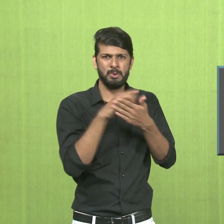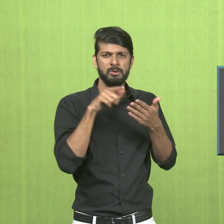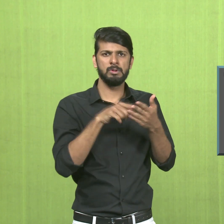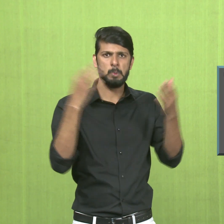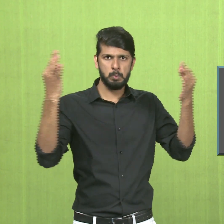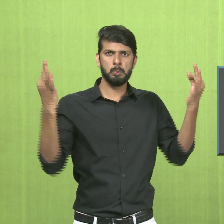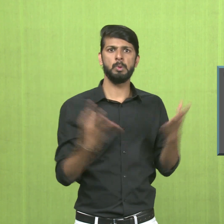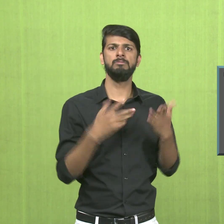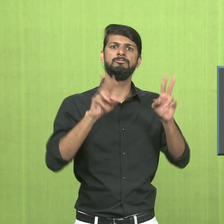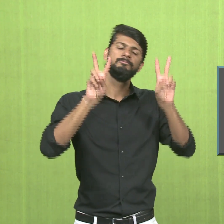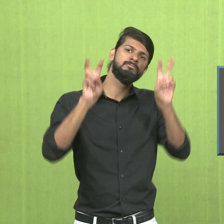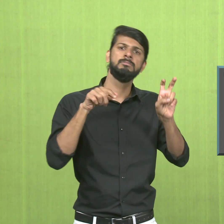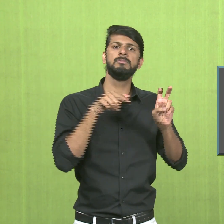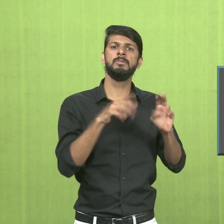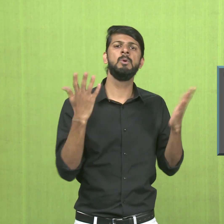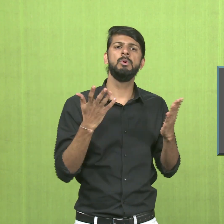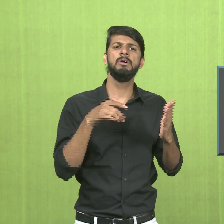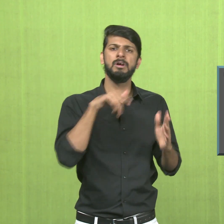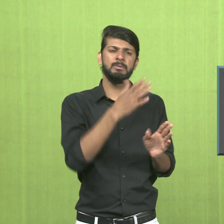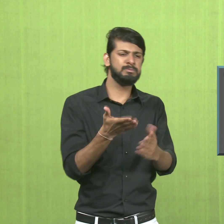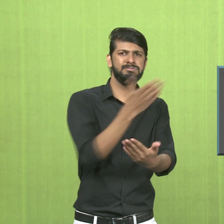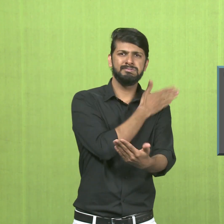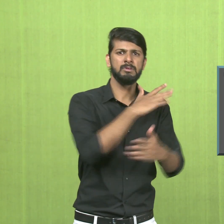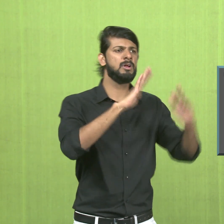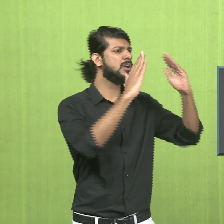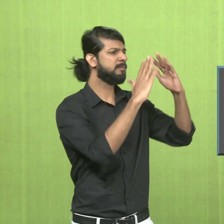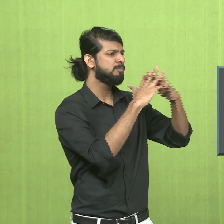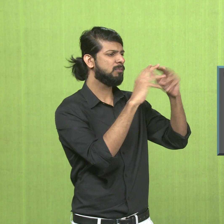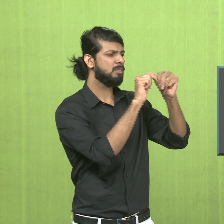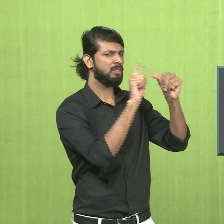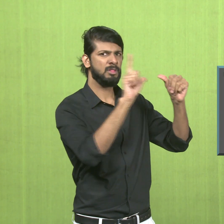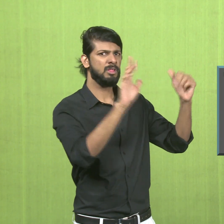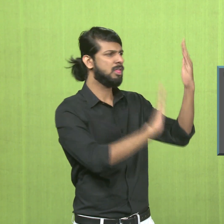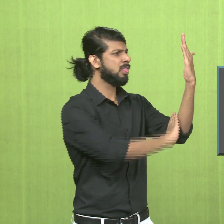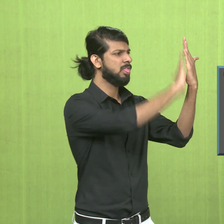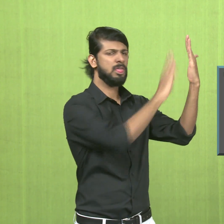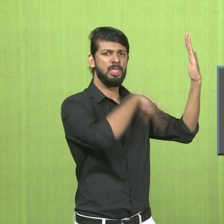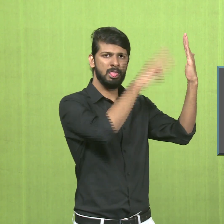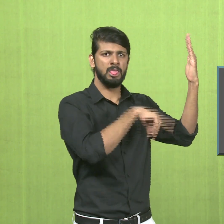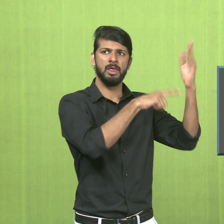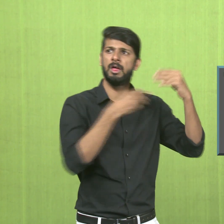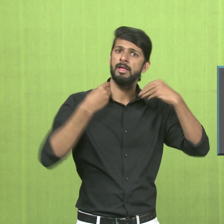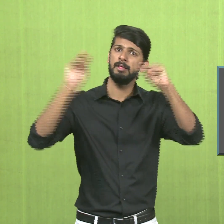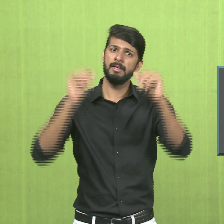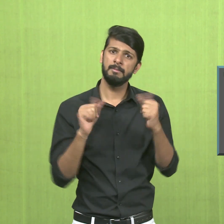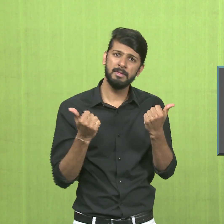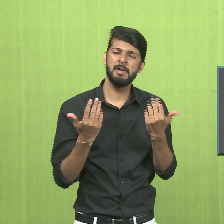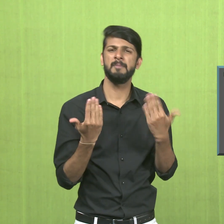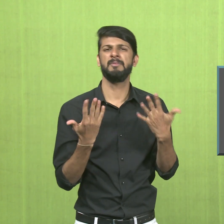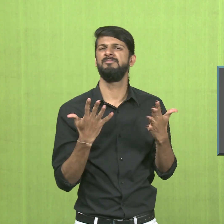novel pithora, that is new pithora painting, the ones which were done on the wall traditionally, are not to be